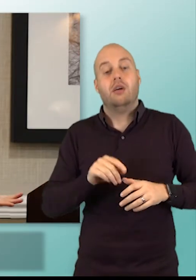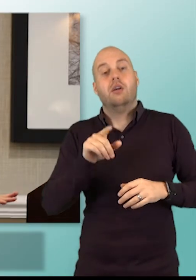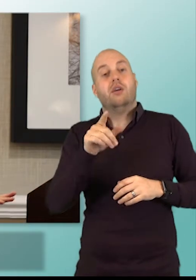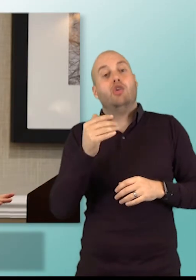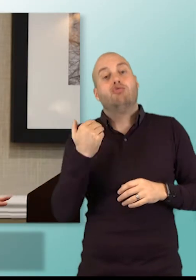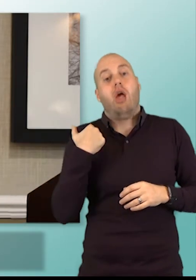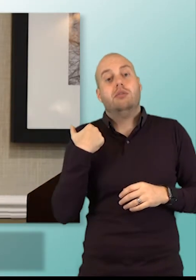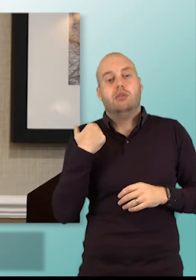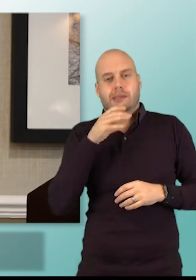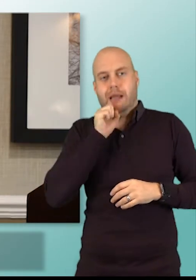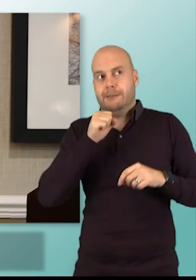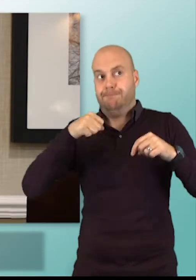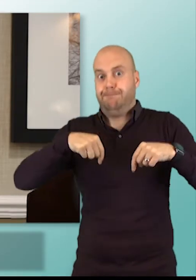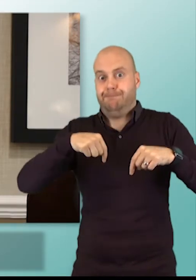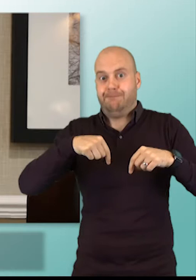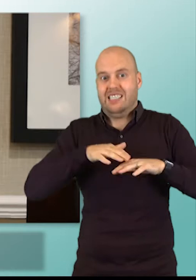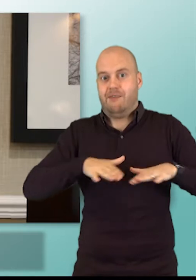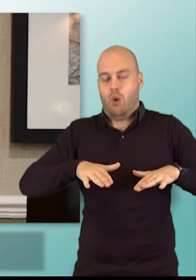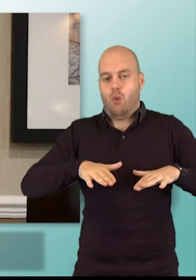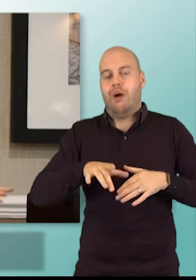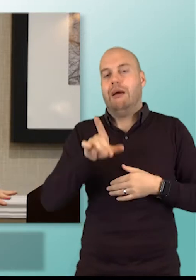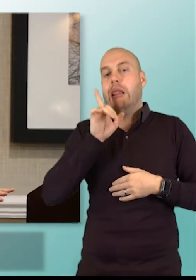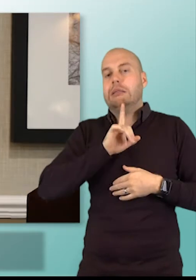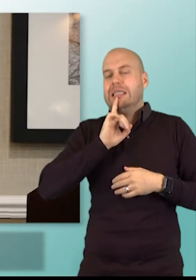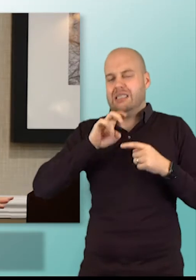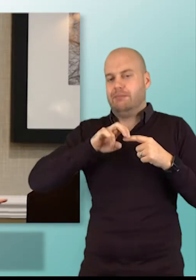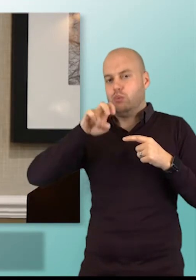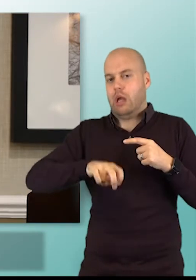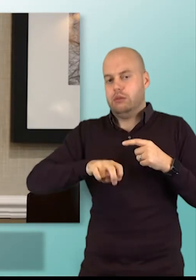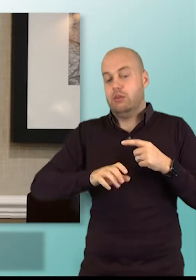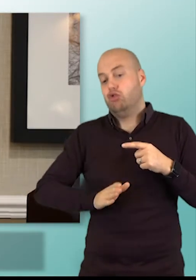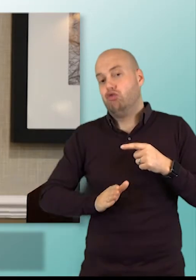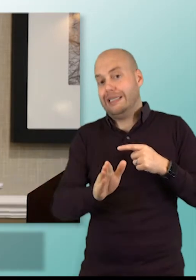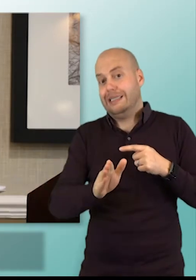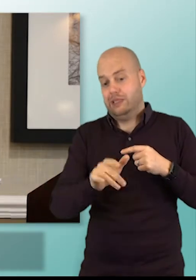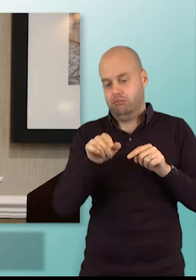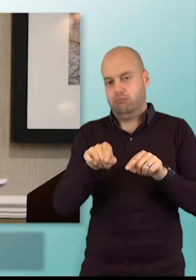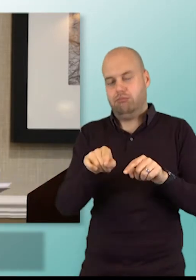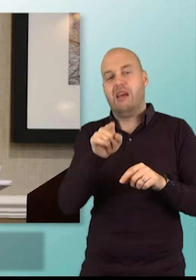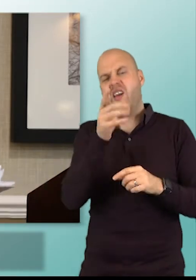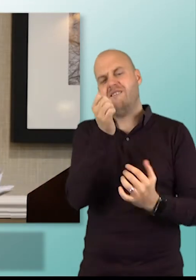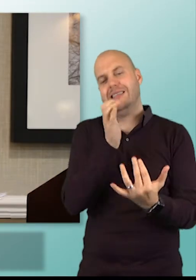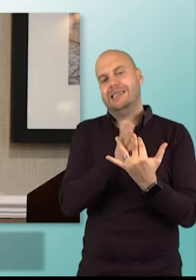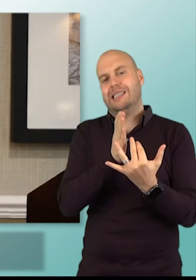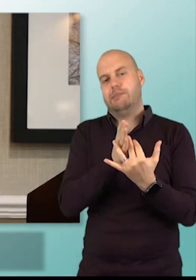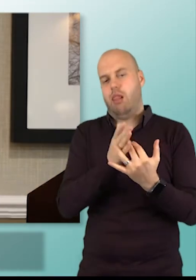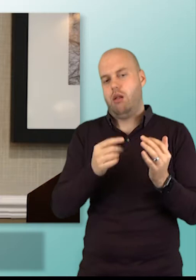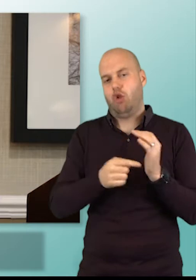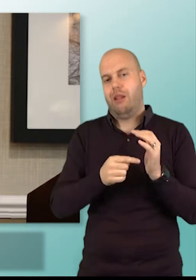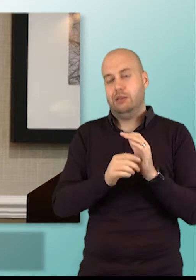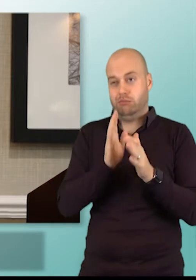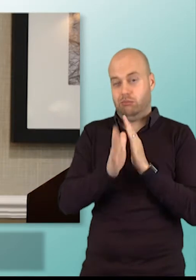Toilets, gents are on this floor, ladies are downstairs and straight ahead, and there's an accessible toilet also through the double